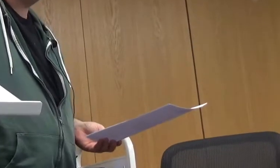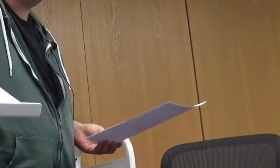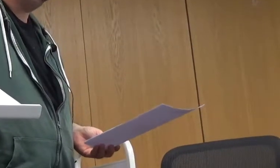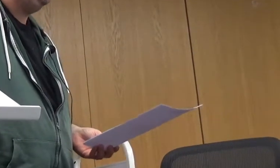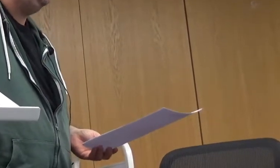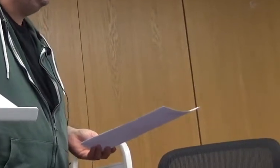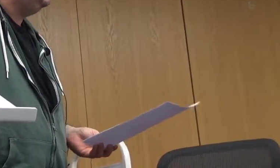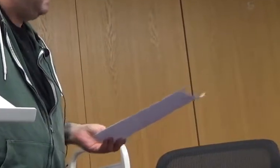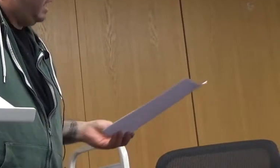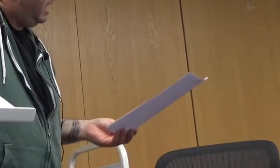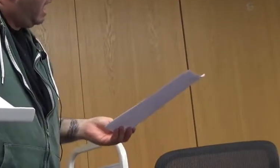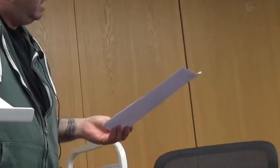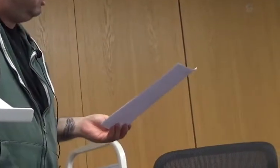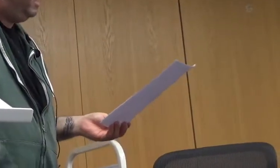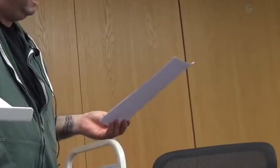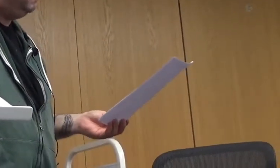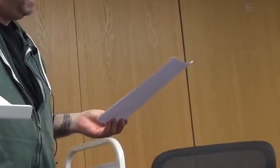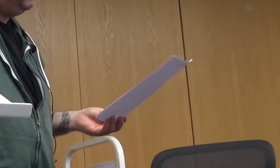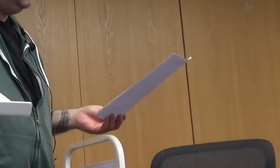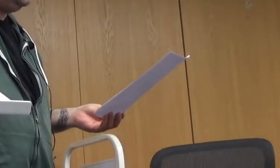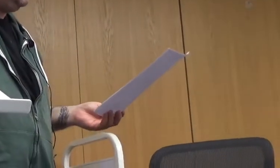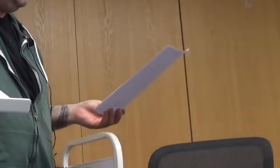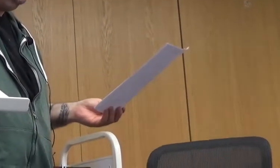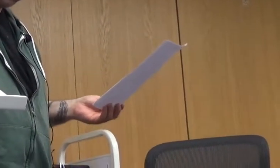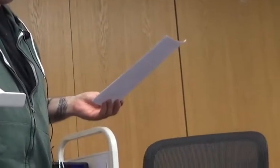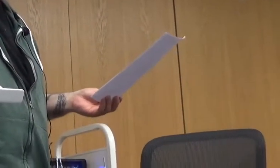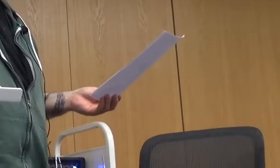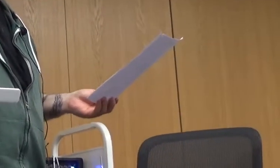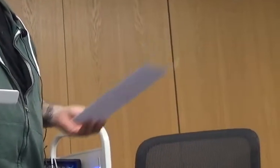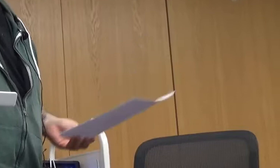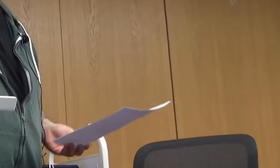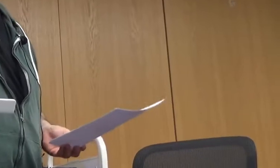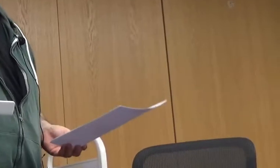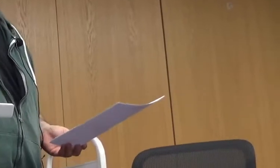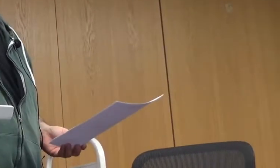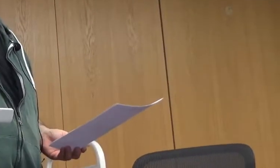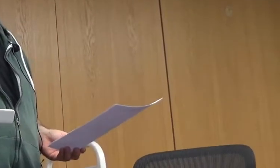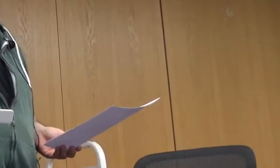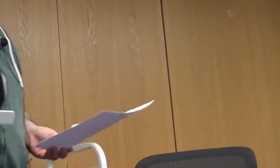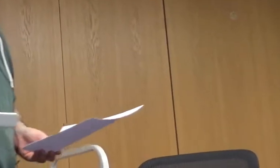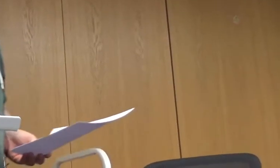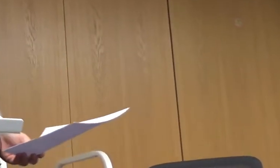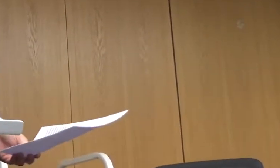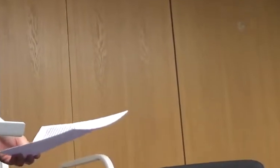unblind the spell psychiatry has bound us with. We